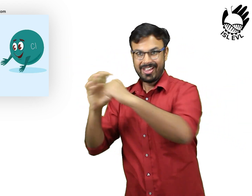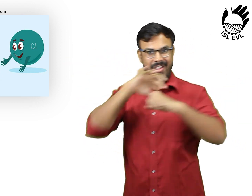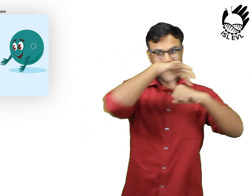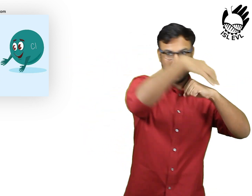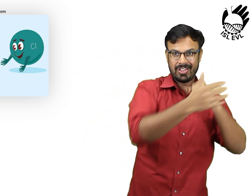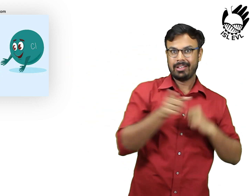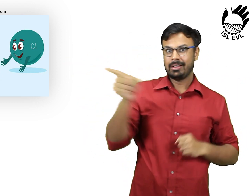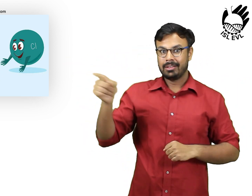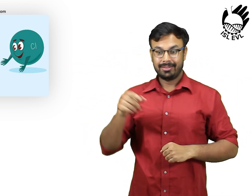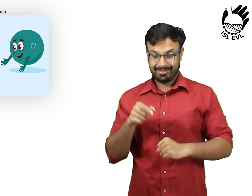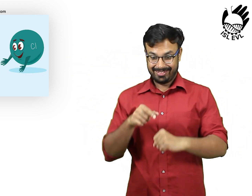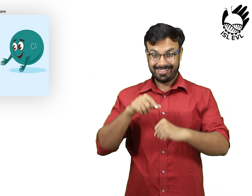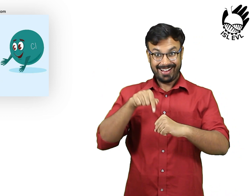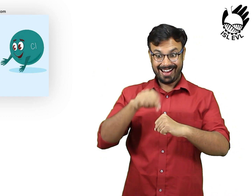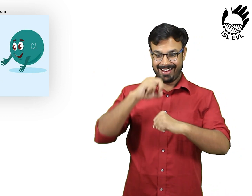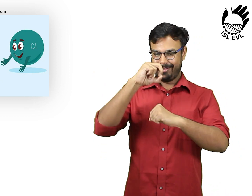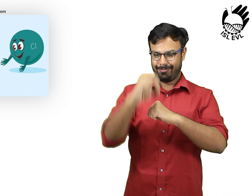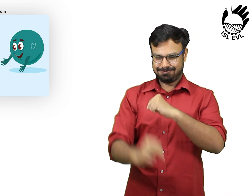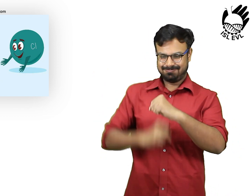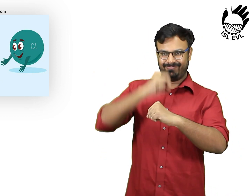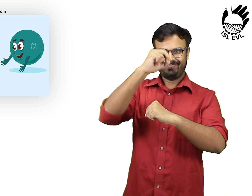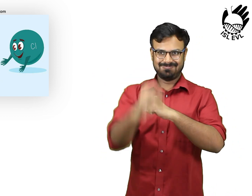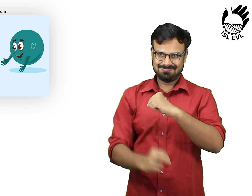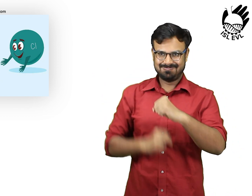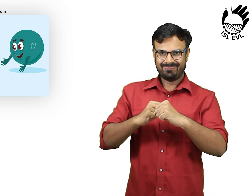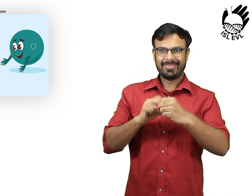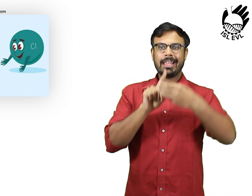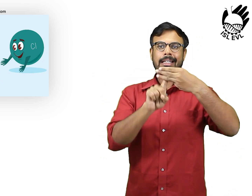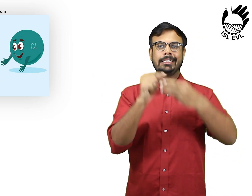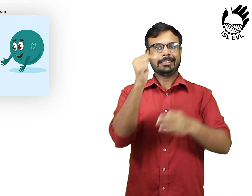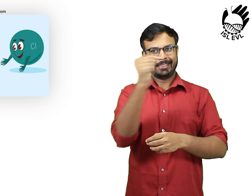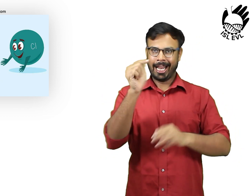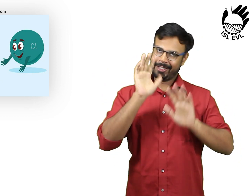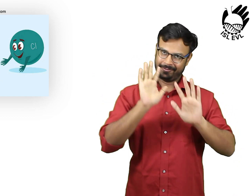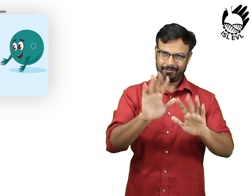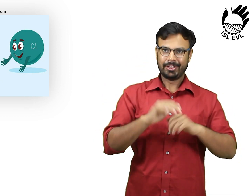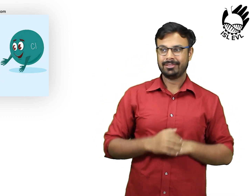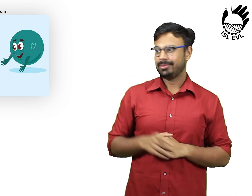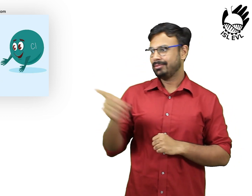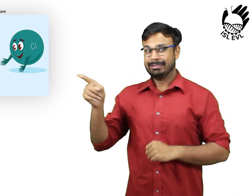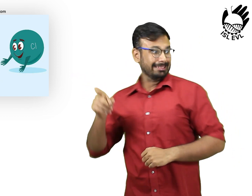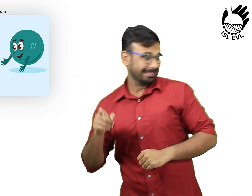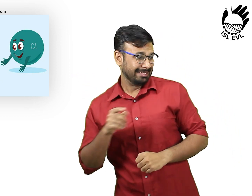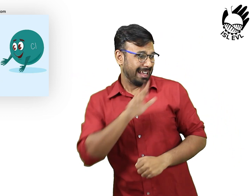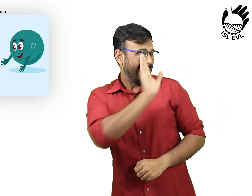An ionic connection is formed between the sodium cation and the chloride anion.